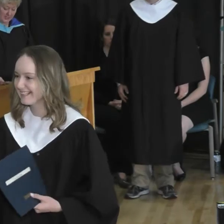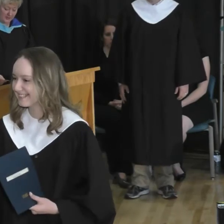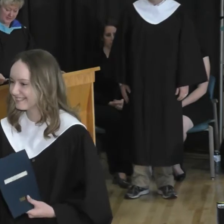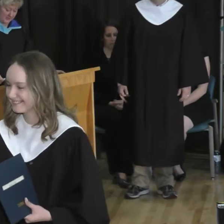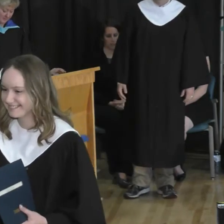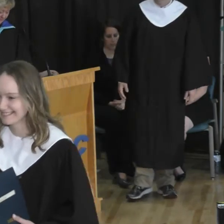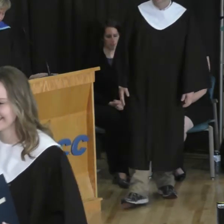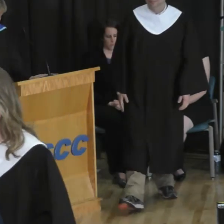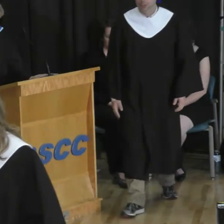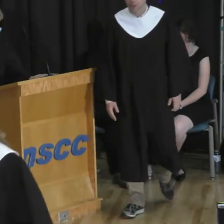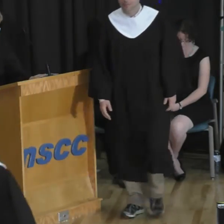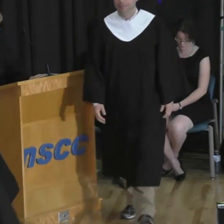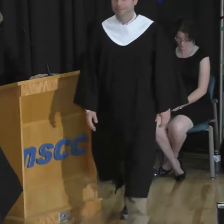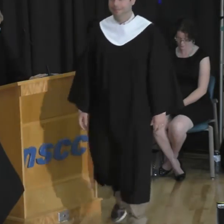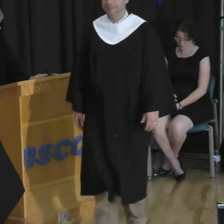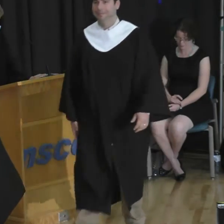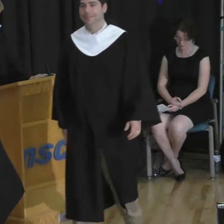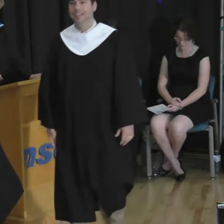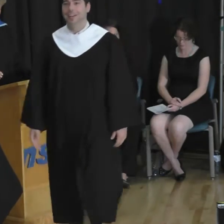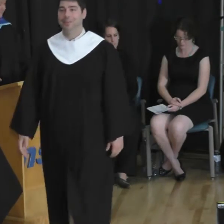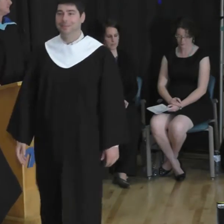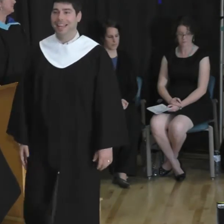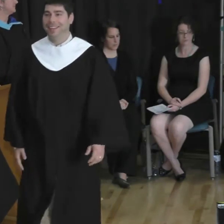Christopher Garrison.